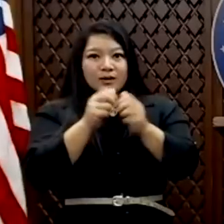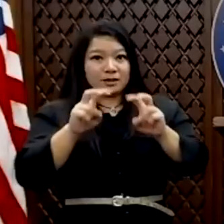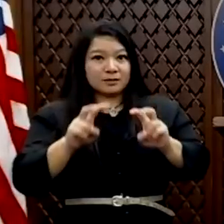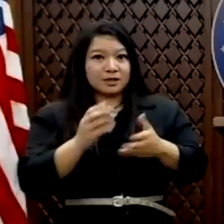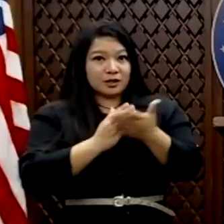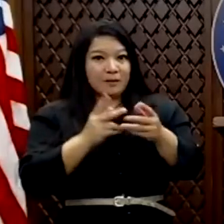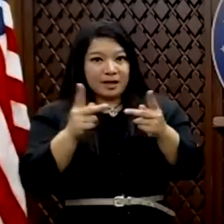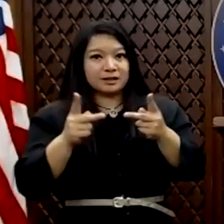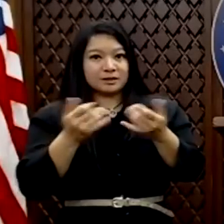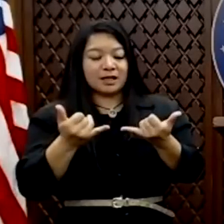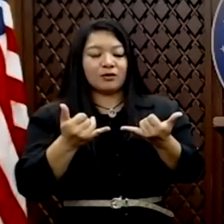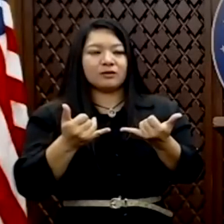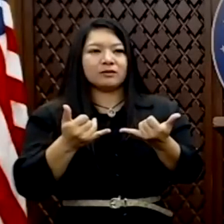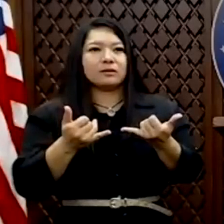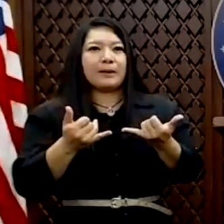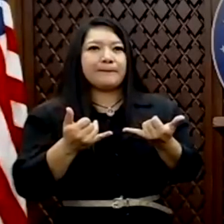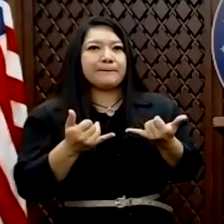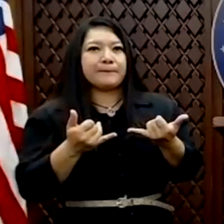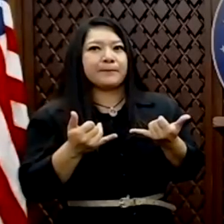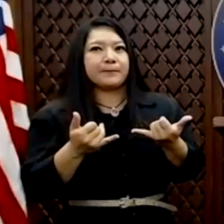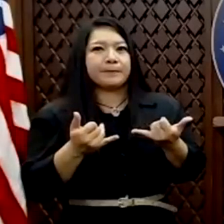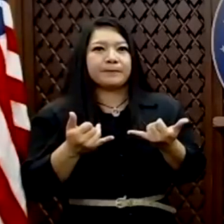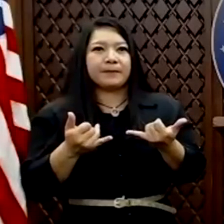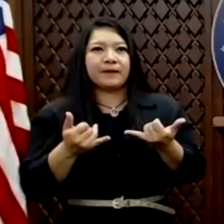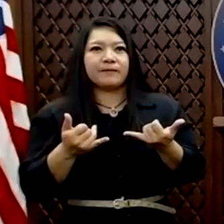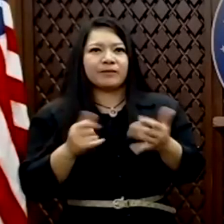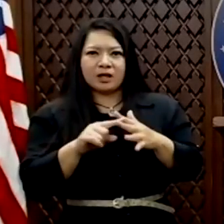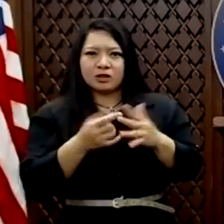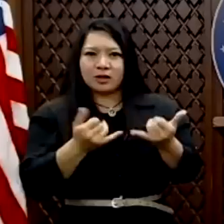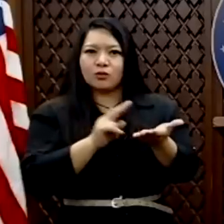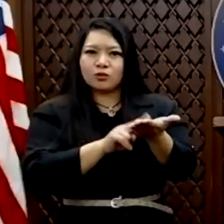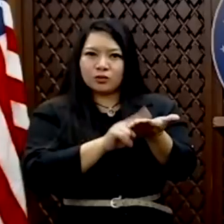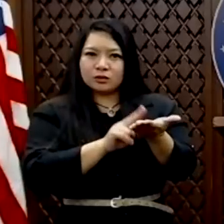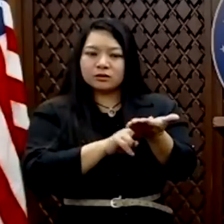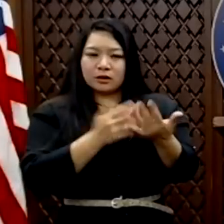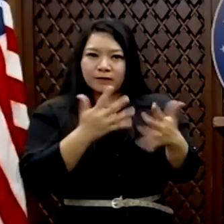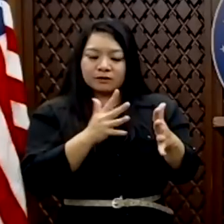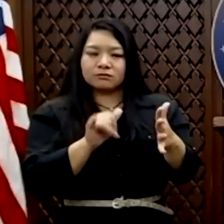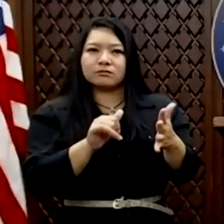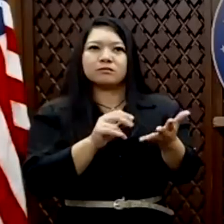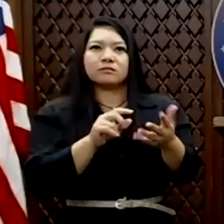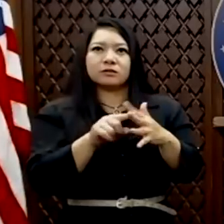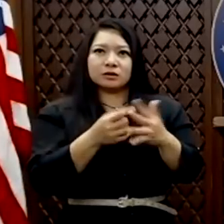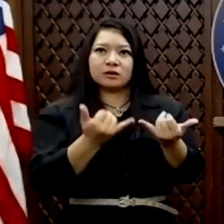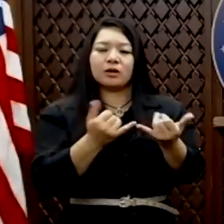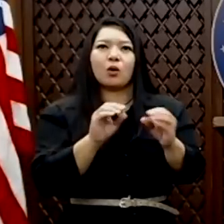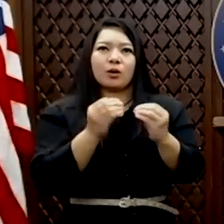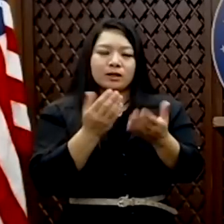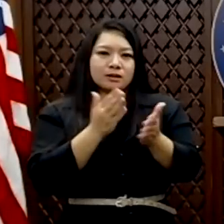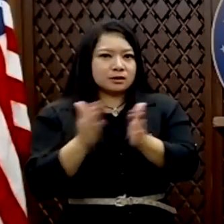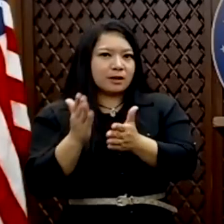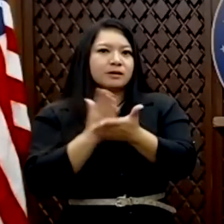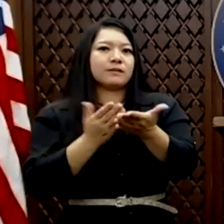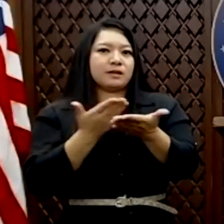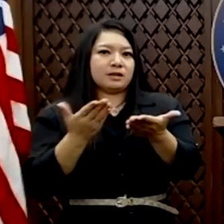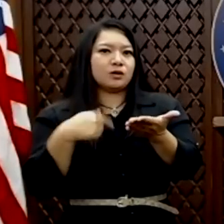places. So I activated nurses already that is also organizing. So we are